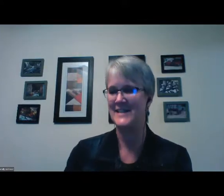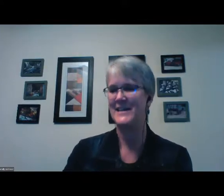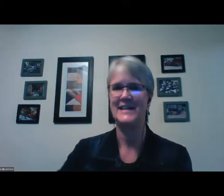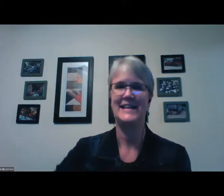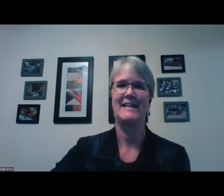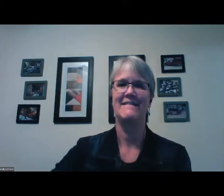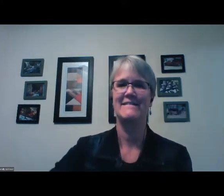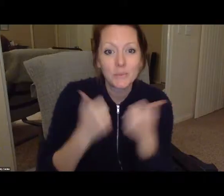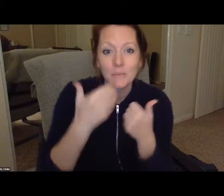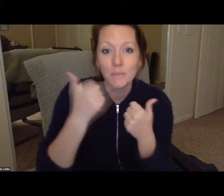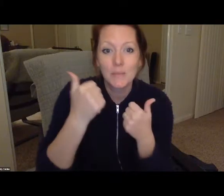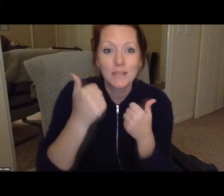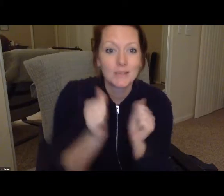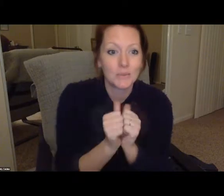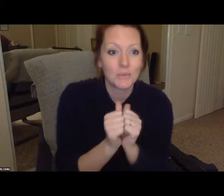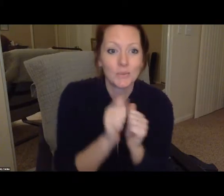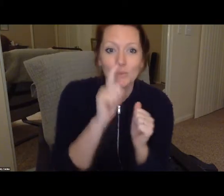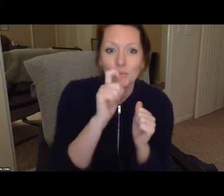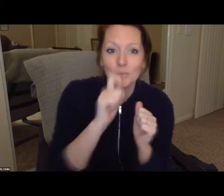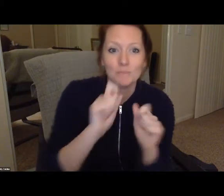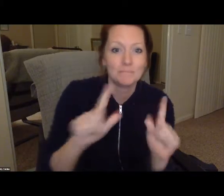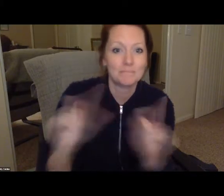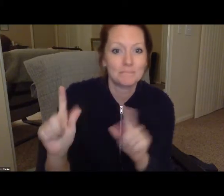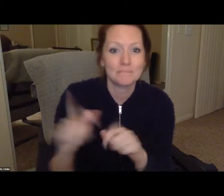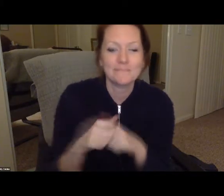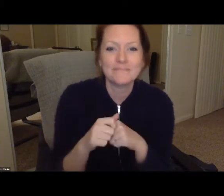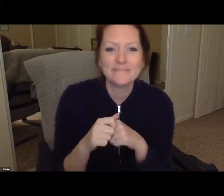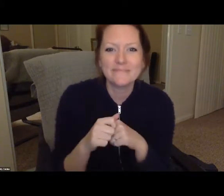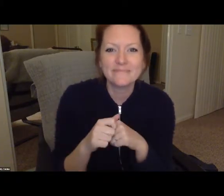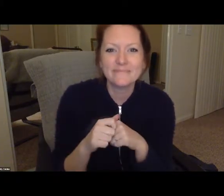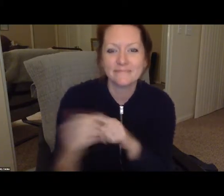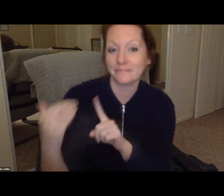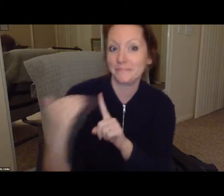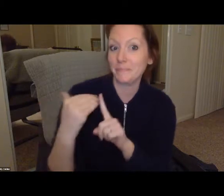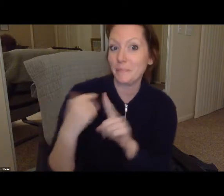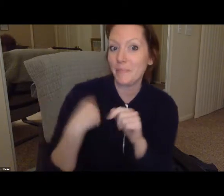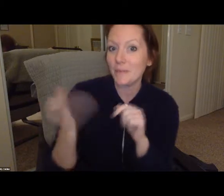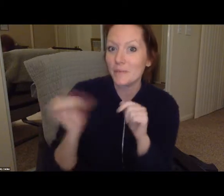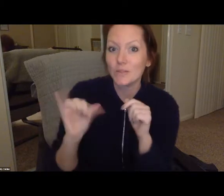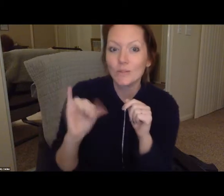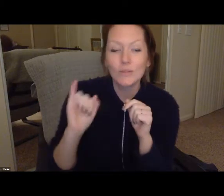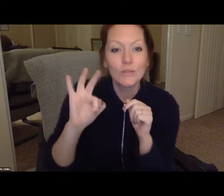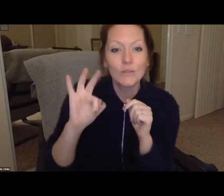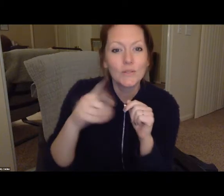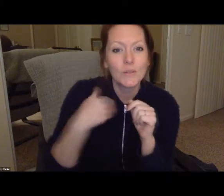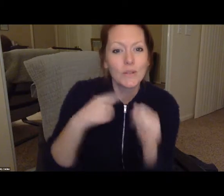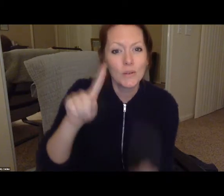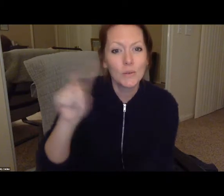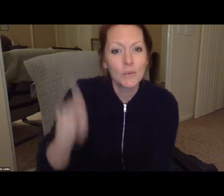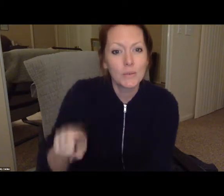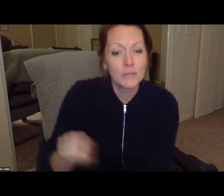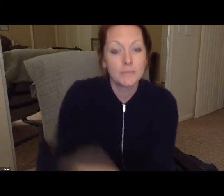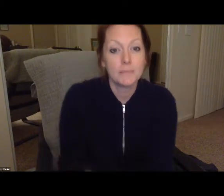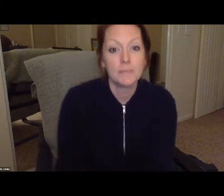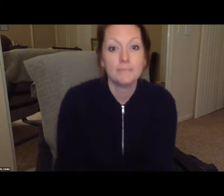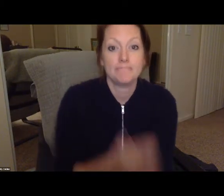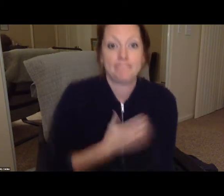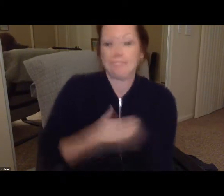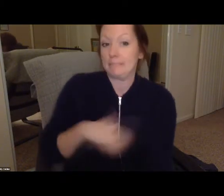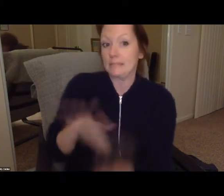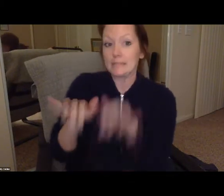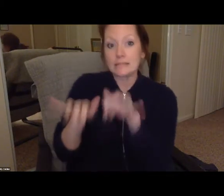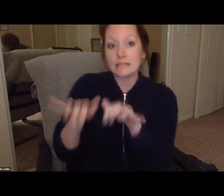Go ahead, Terry. That's green. Okay. And that reminded me is if you have a question, put it in the